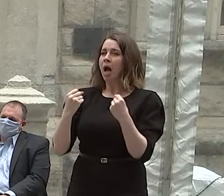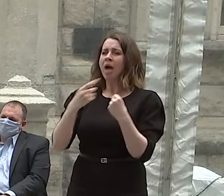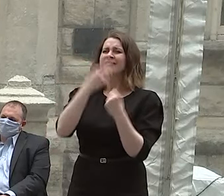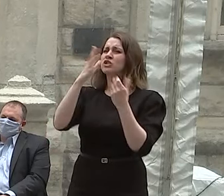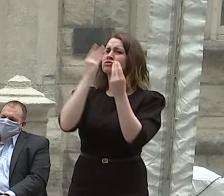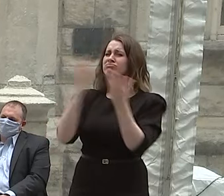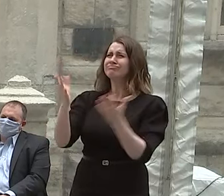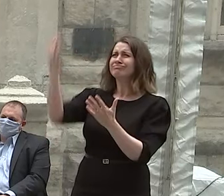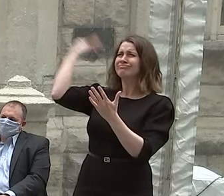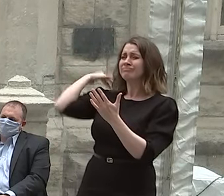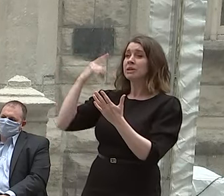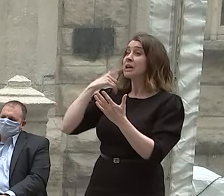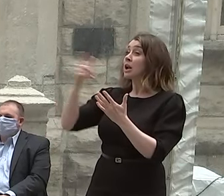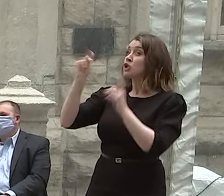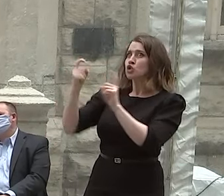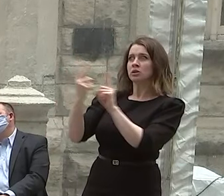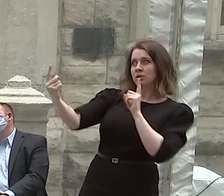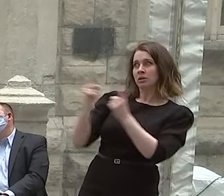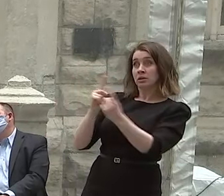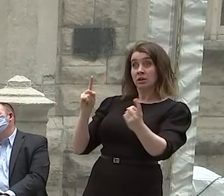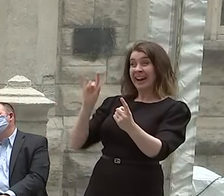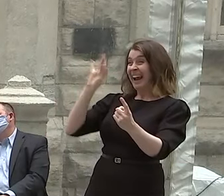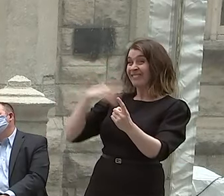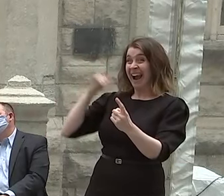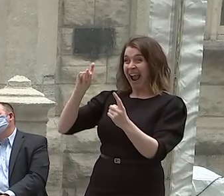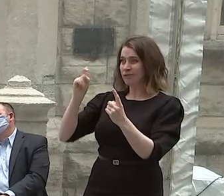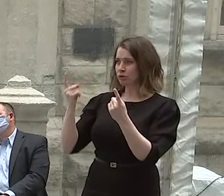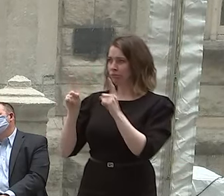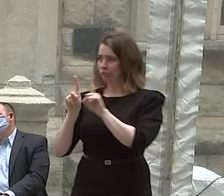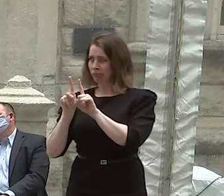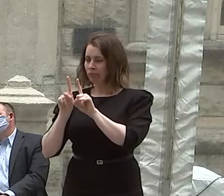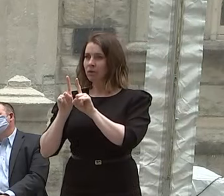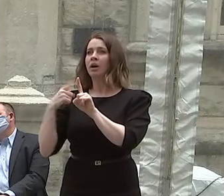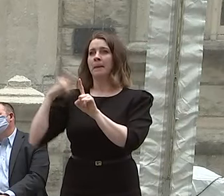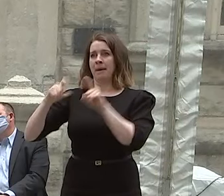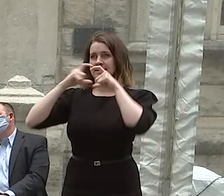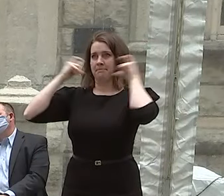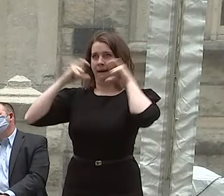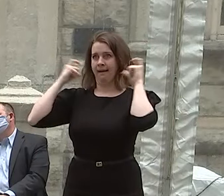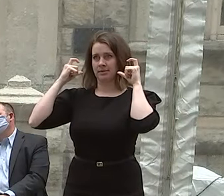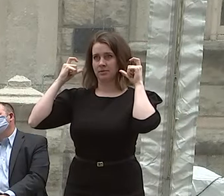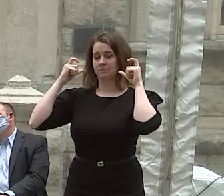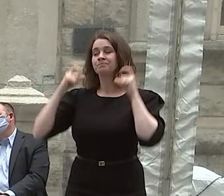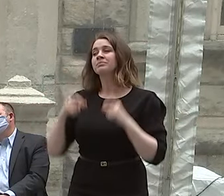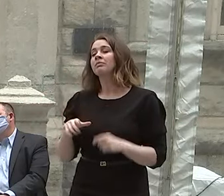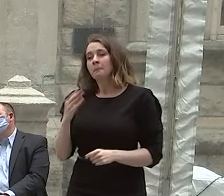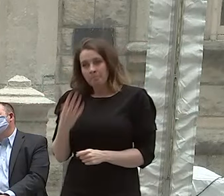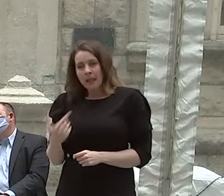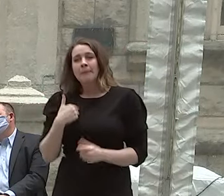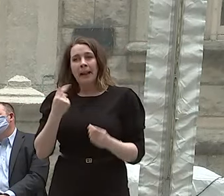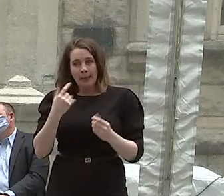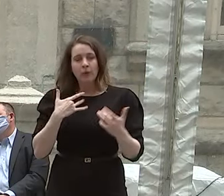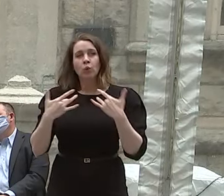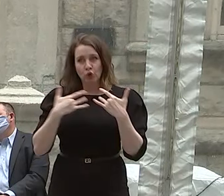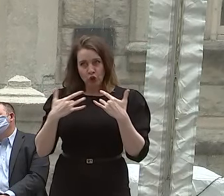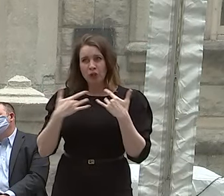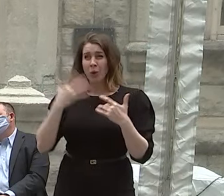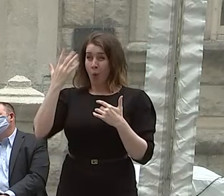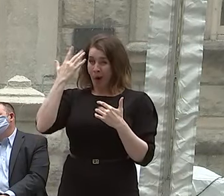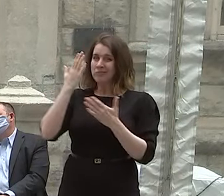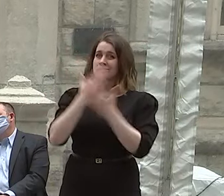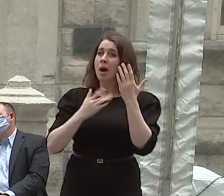of a face covering. I do worry a little bit about that, though, in the ability of our residents, particularly in